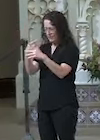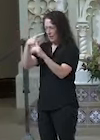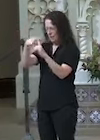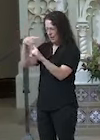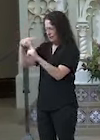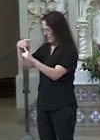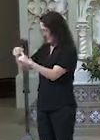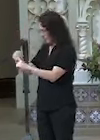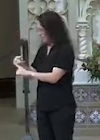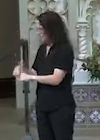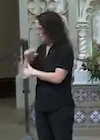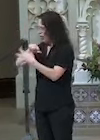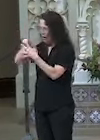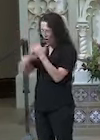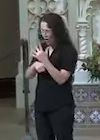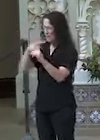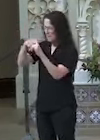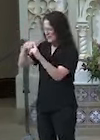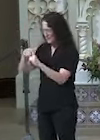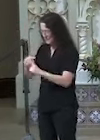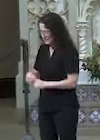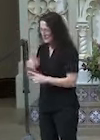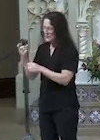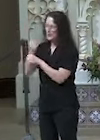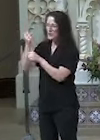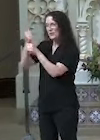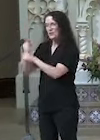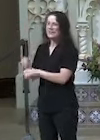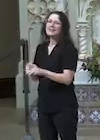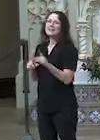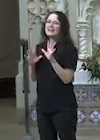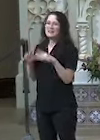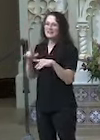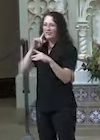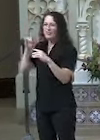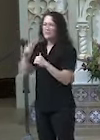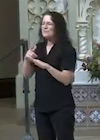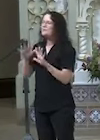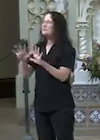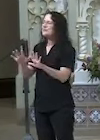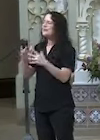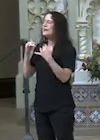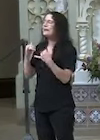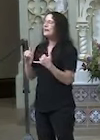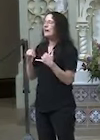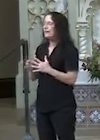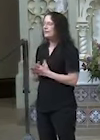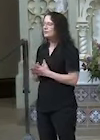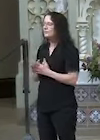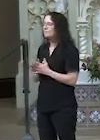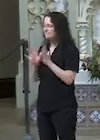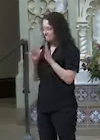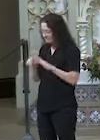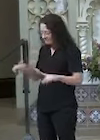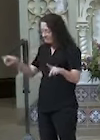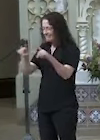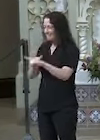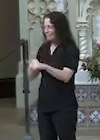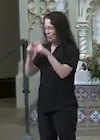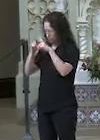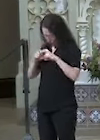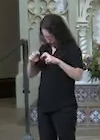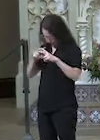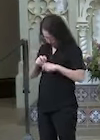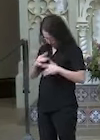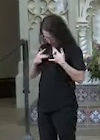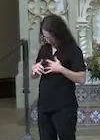think, right? But also, I'm asking all of us to really to look into our own hearts and see